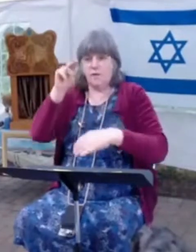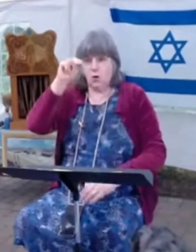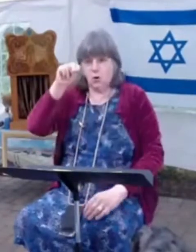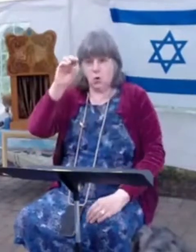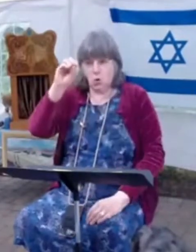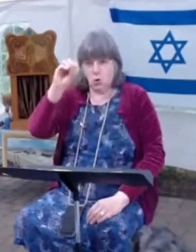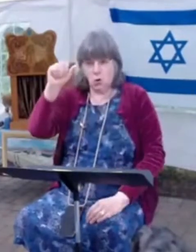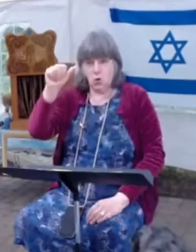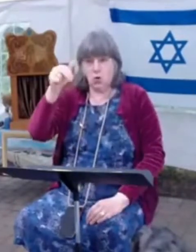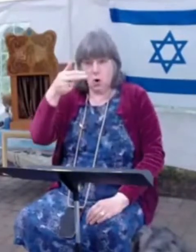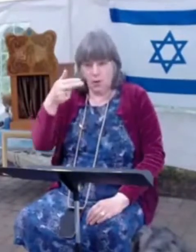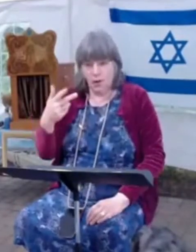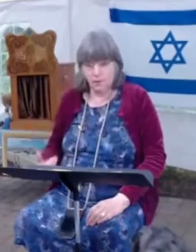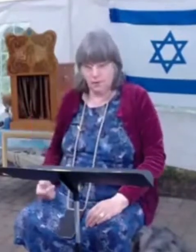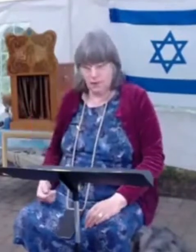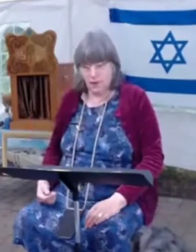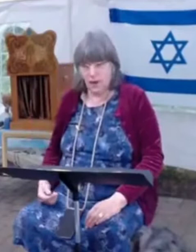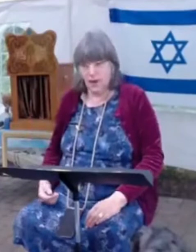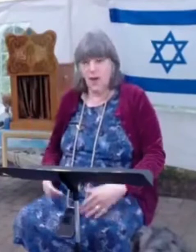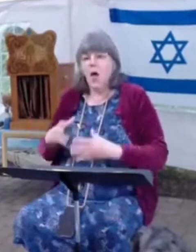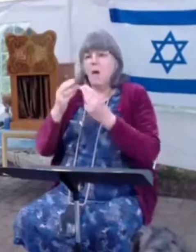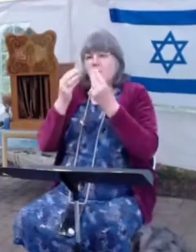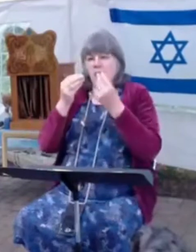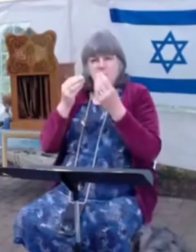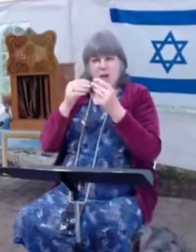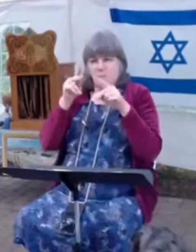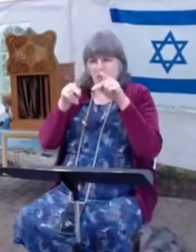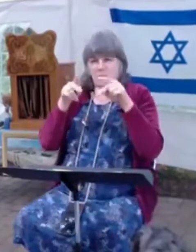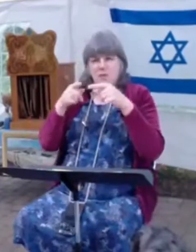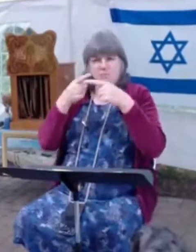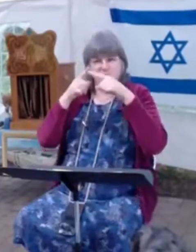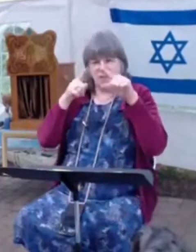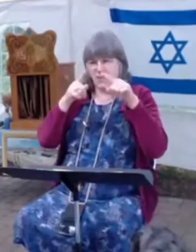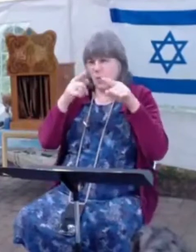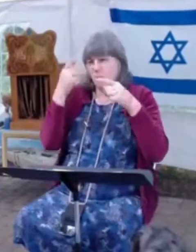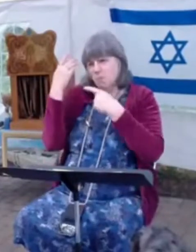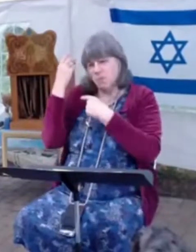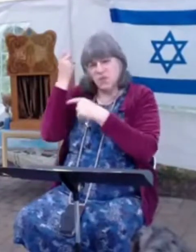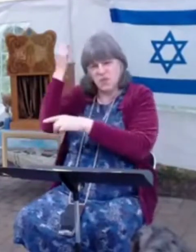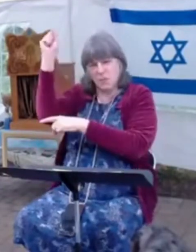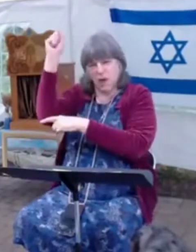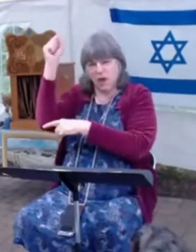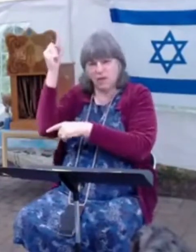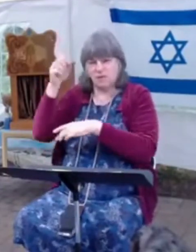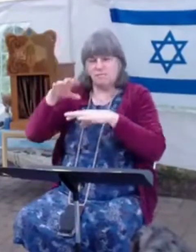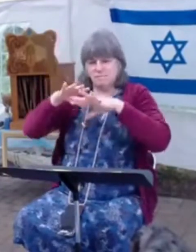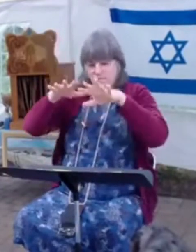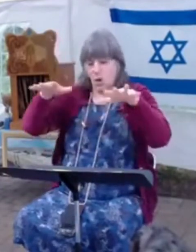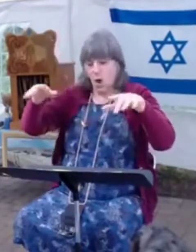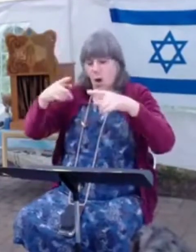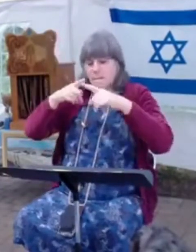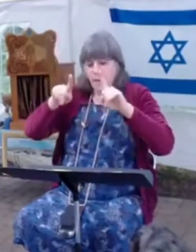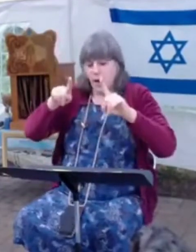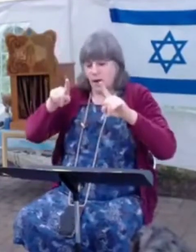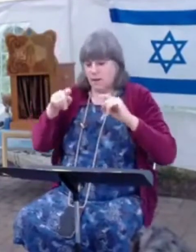happen because a lot of bad things happening, but Hashem wants to keep humanity alive.